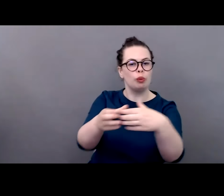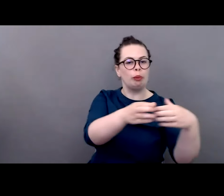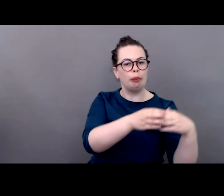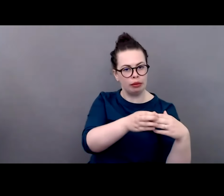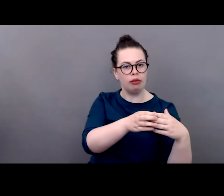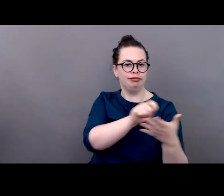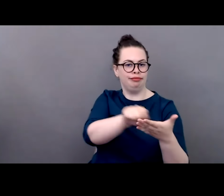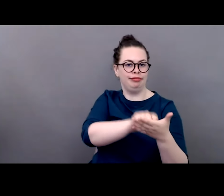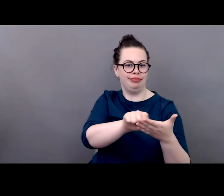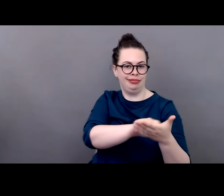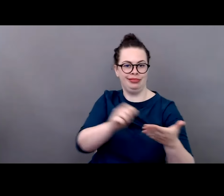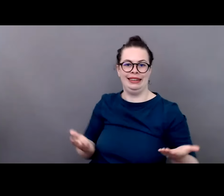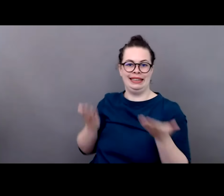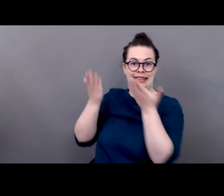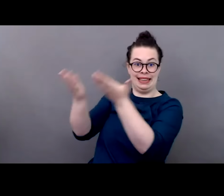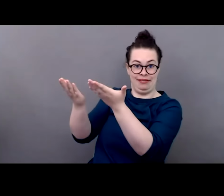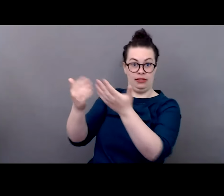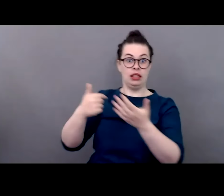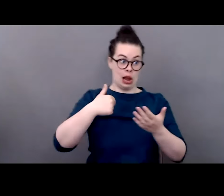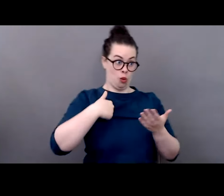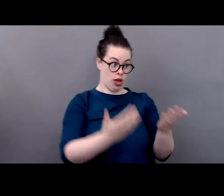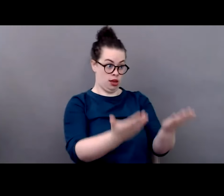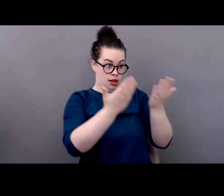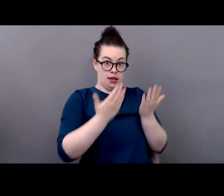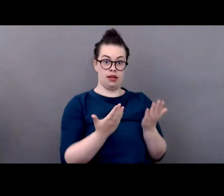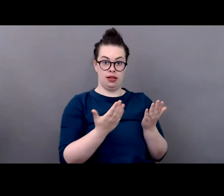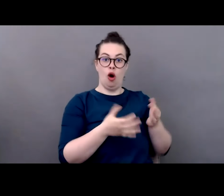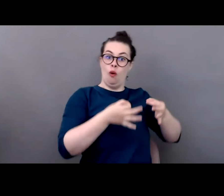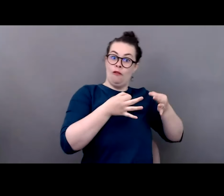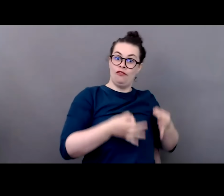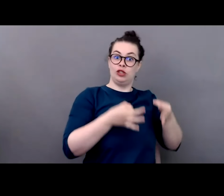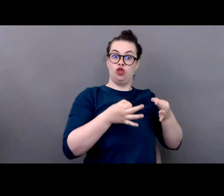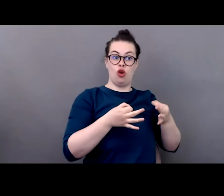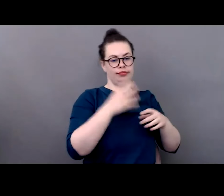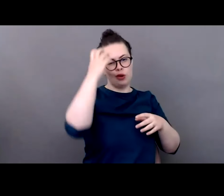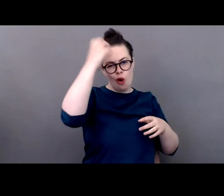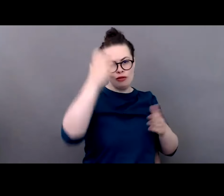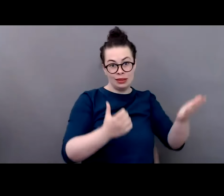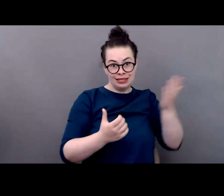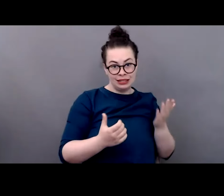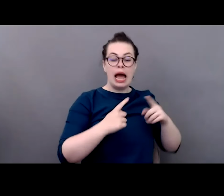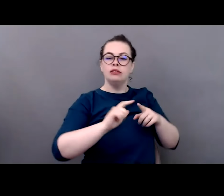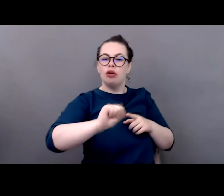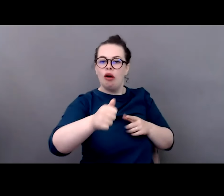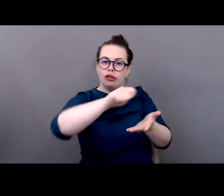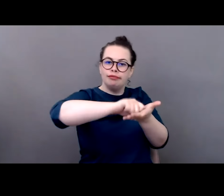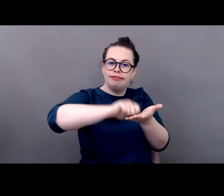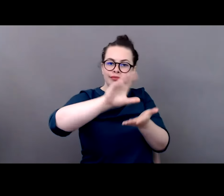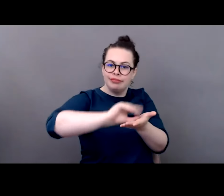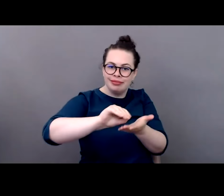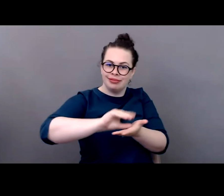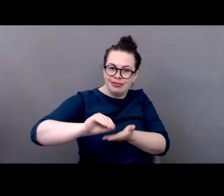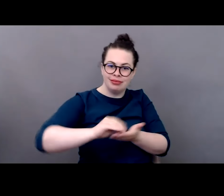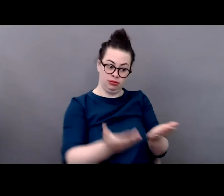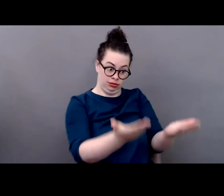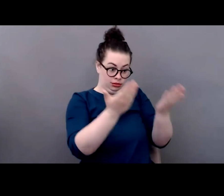Members of the committee analyze these reports, both official and alternatives, and through dialogues with the delegations